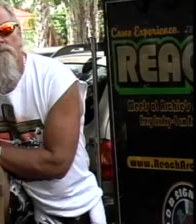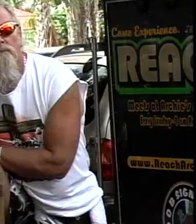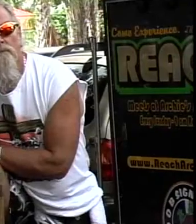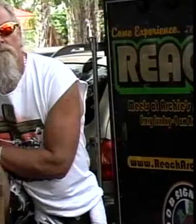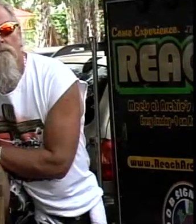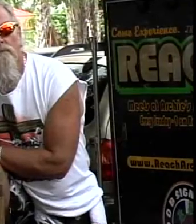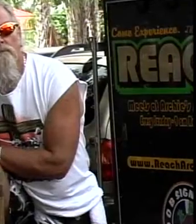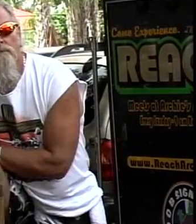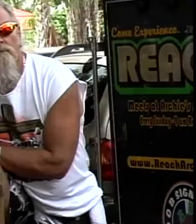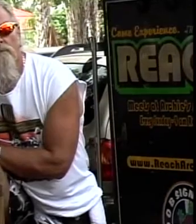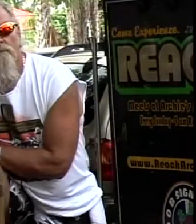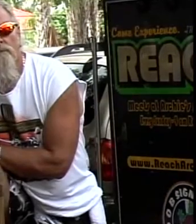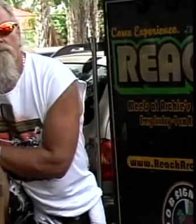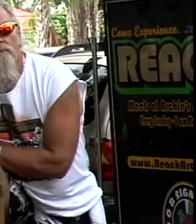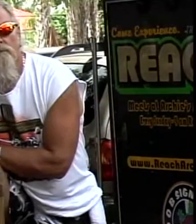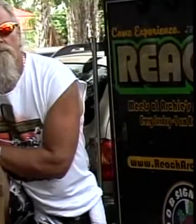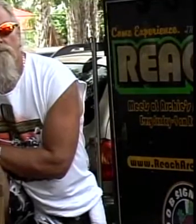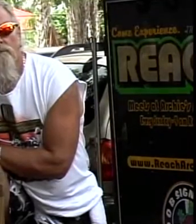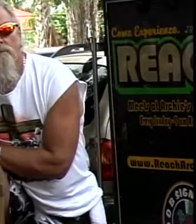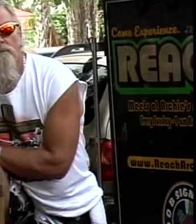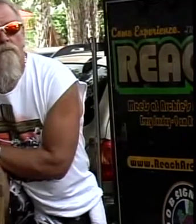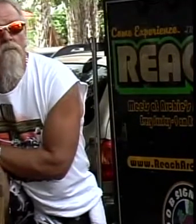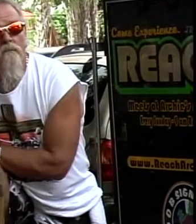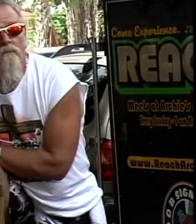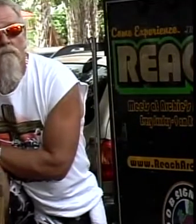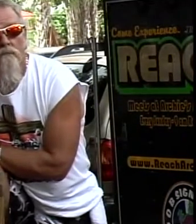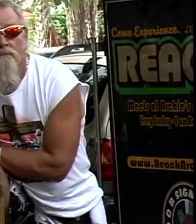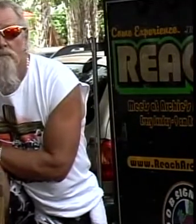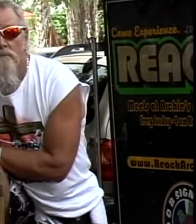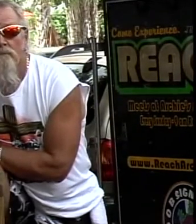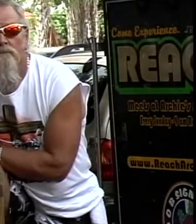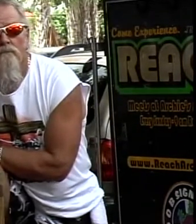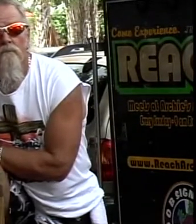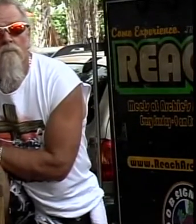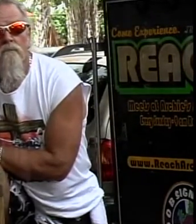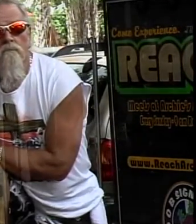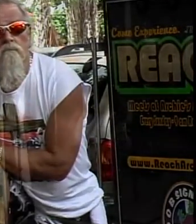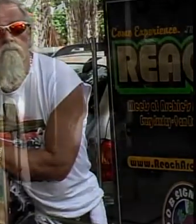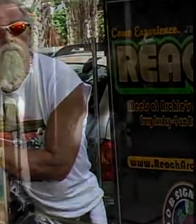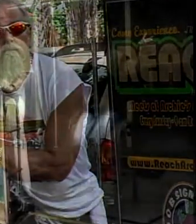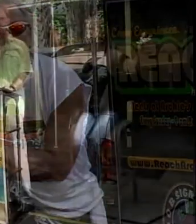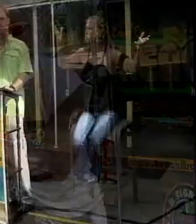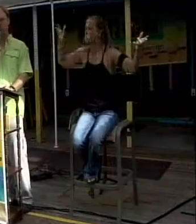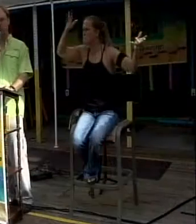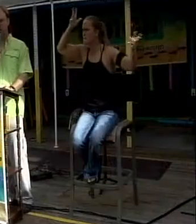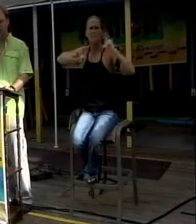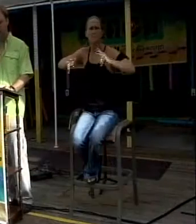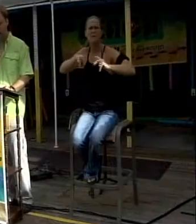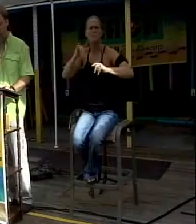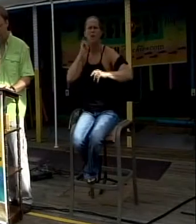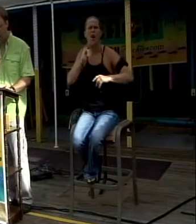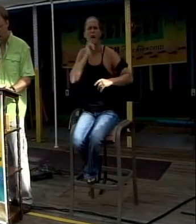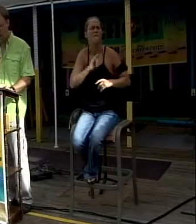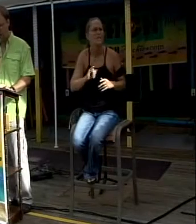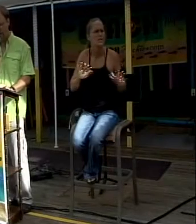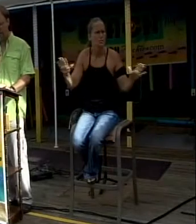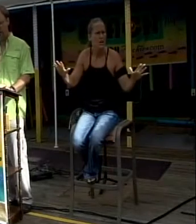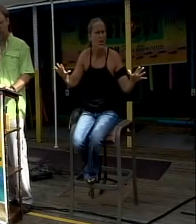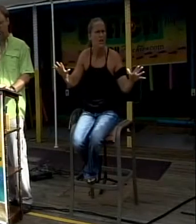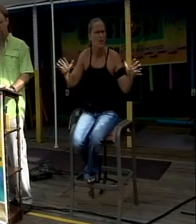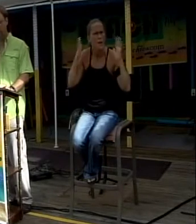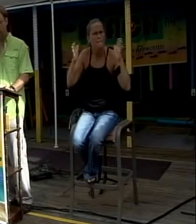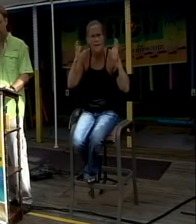Peter went on, he said, "Men of Israel, hear these words. Jesus of Nazareth, a man attested to you by God,